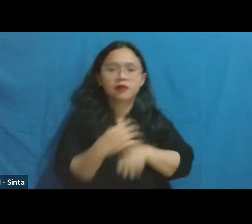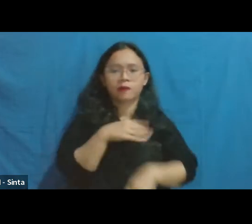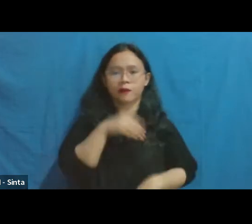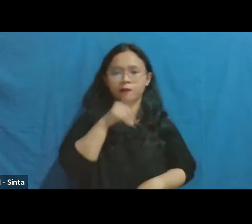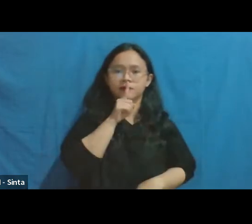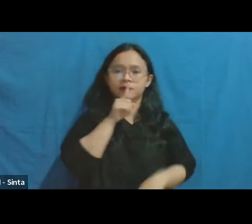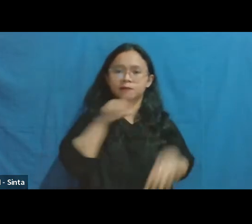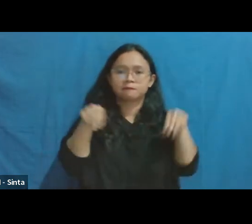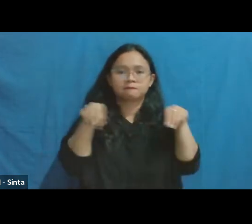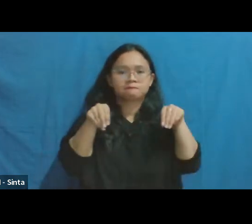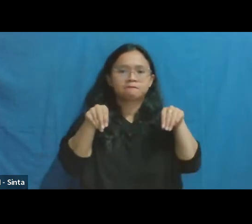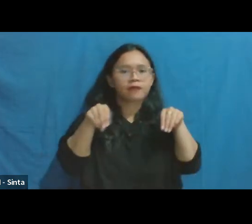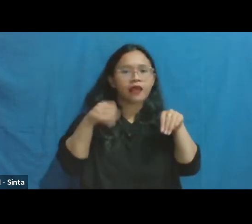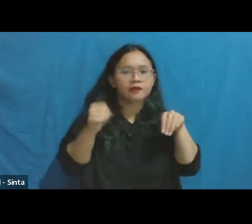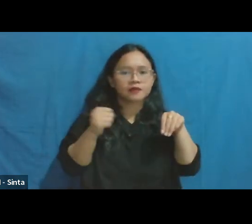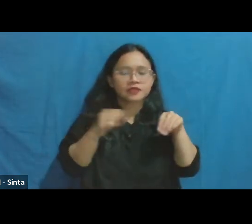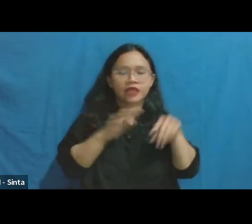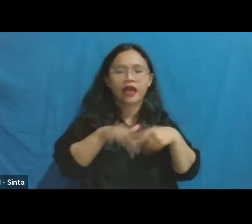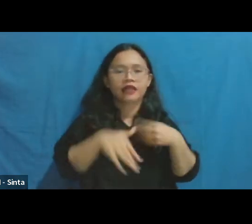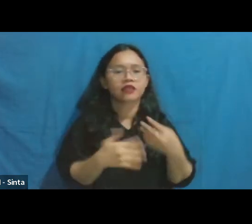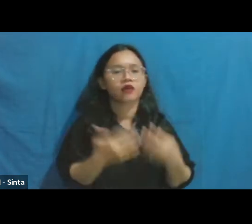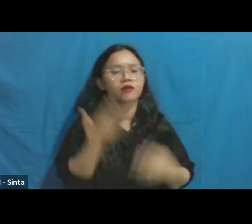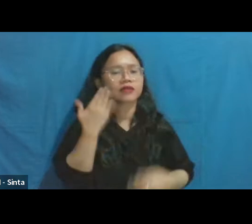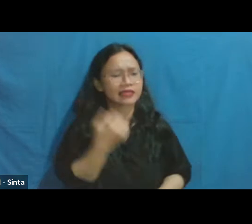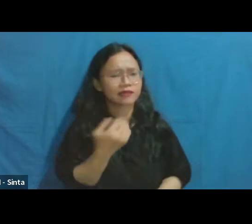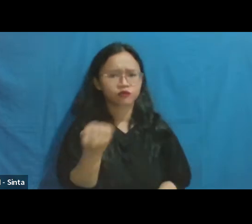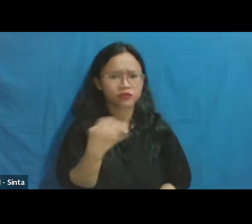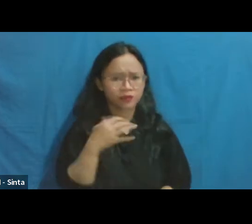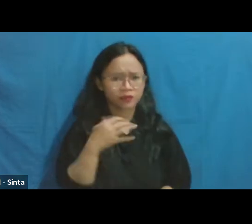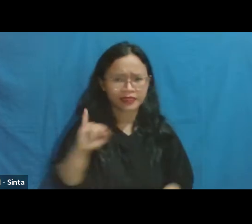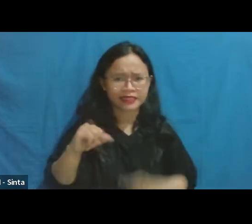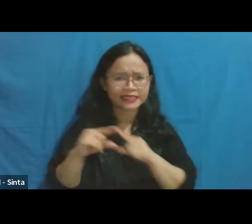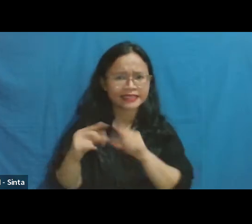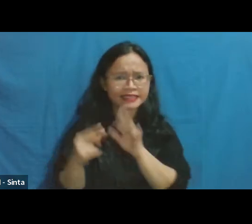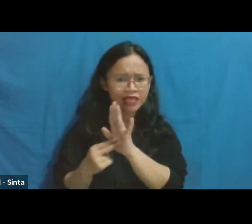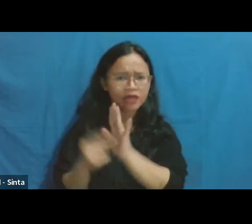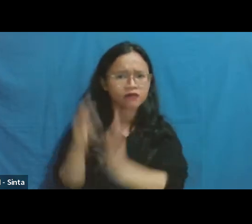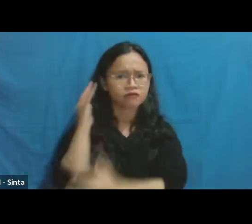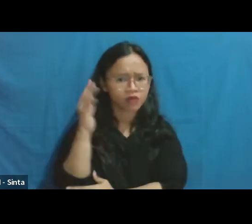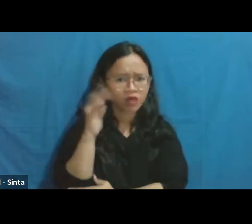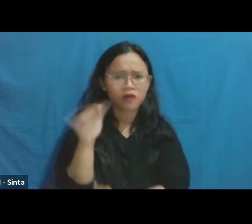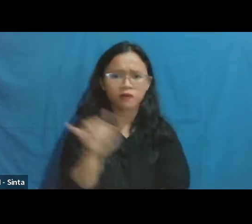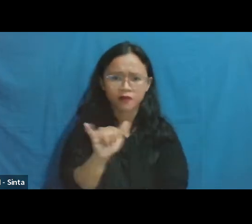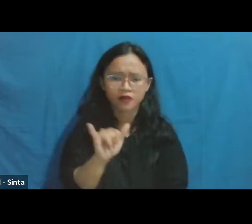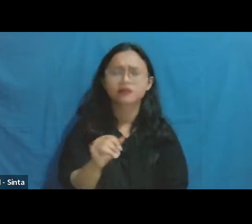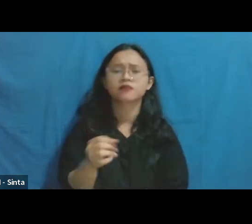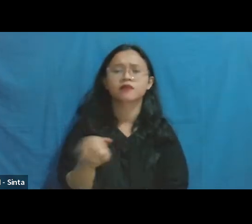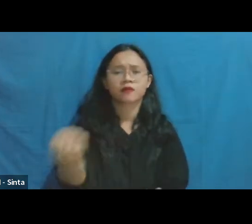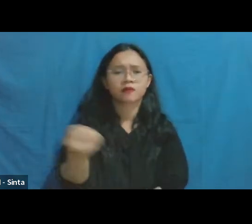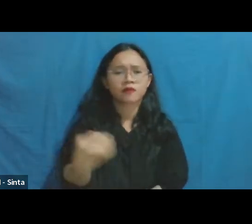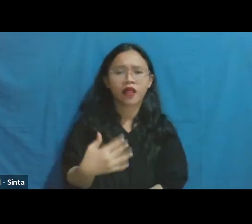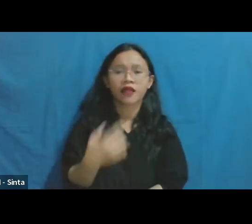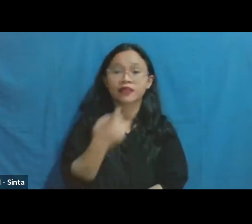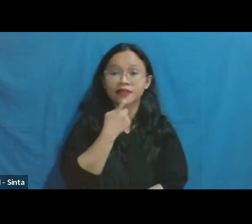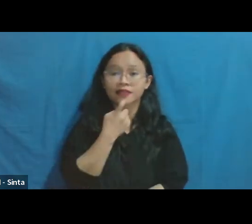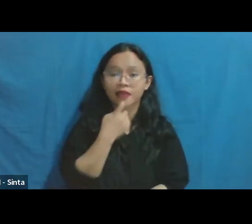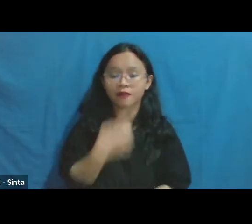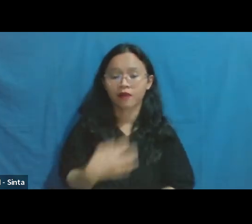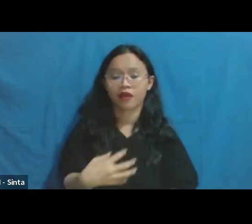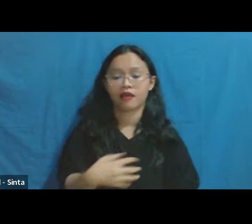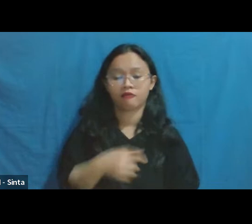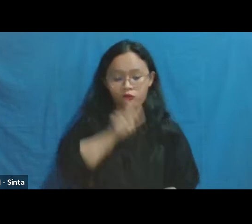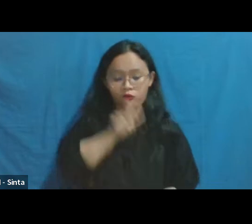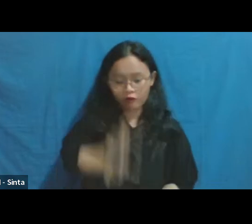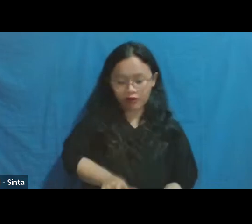regarding repression against human rights defenders. So that's the two speakers